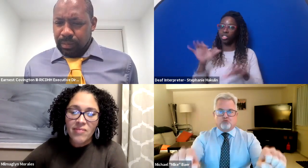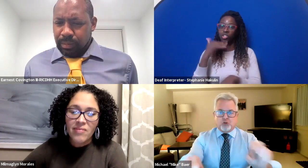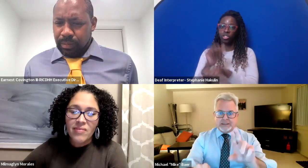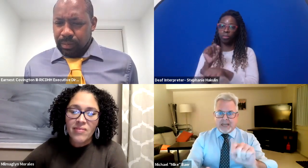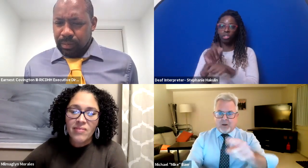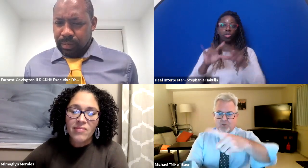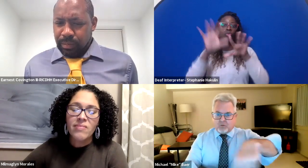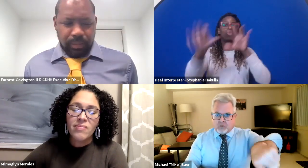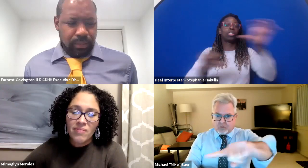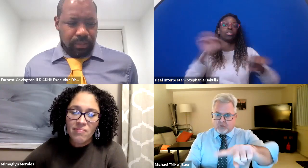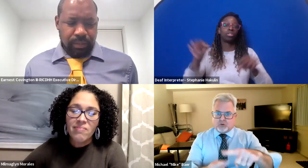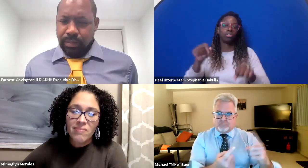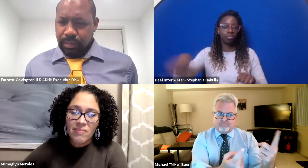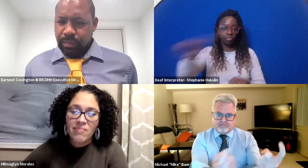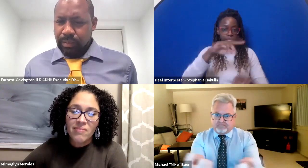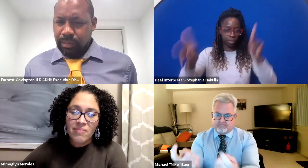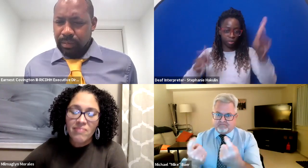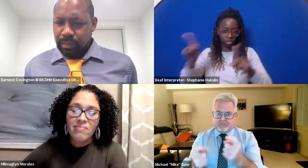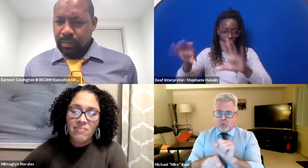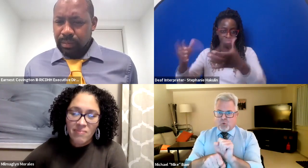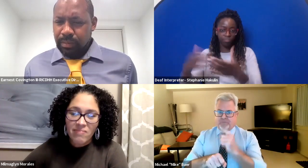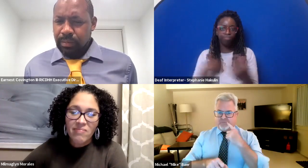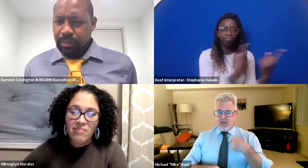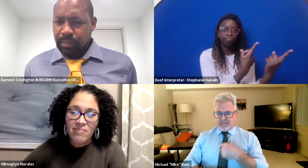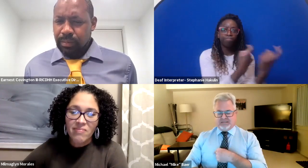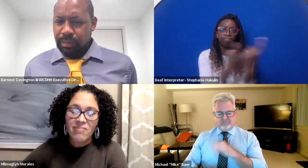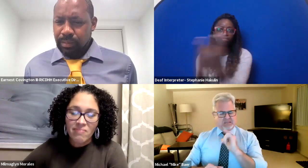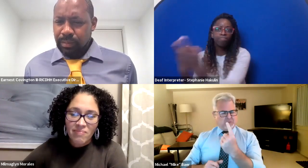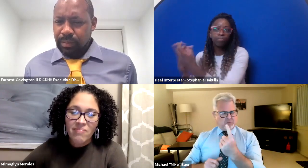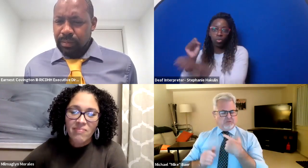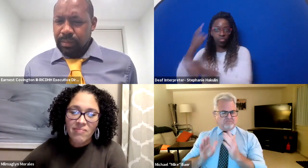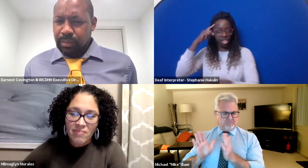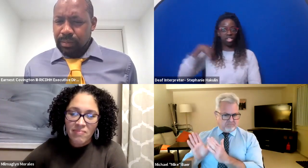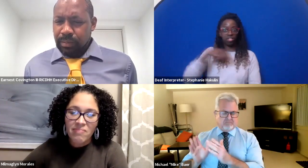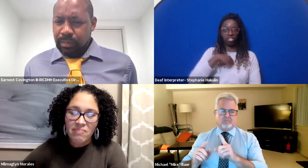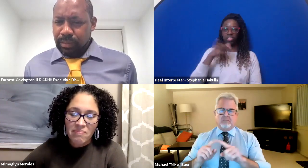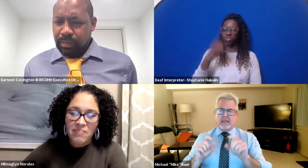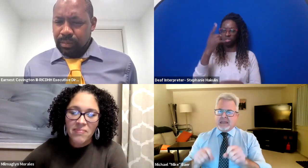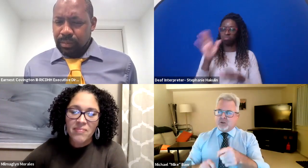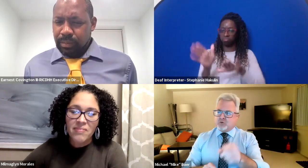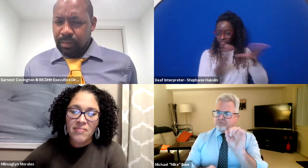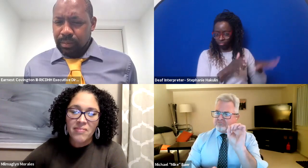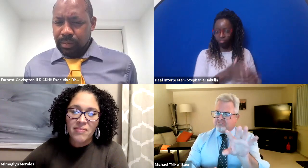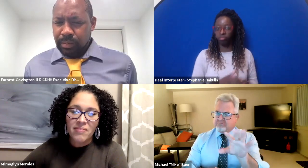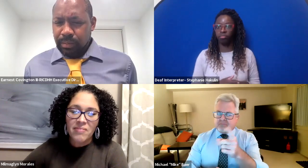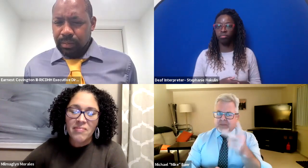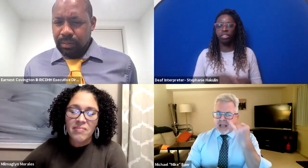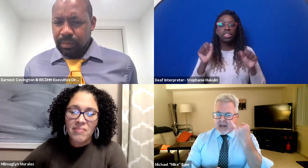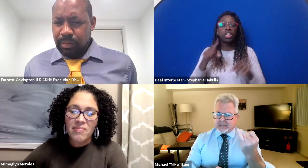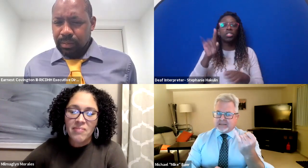don't really do a very good job of reaching out. The majority culture doesn't really reach out. And I do understand